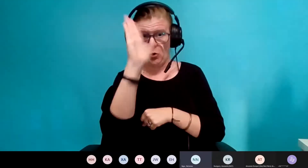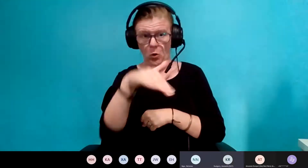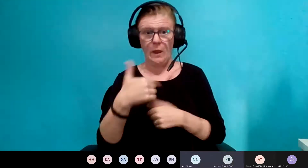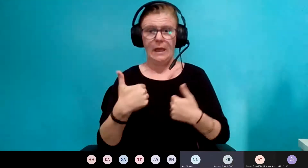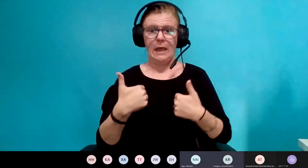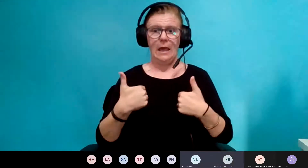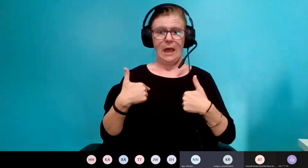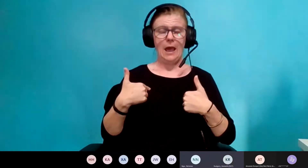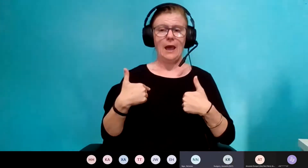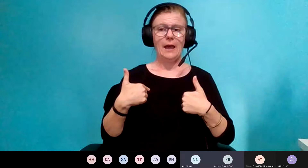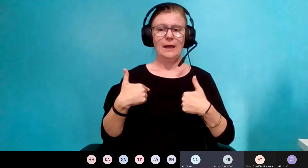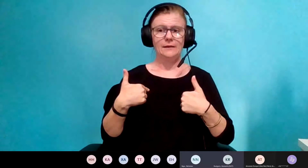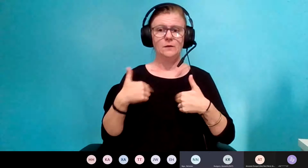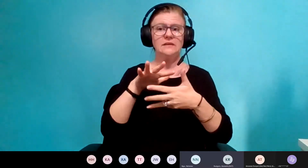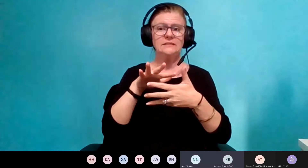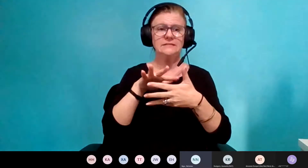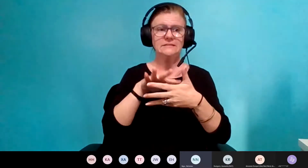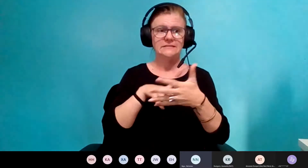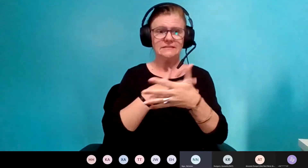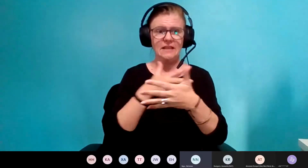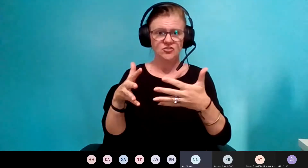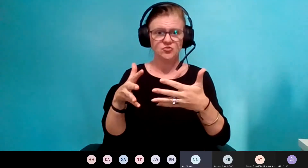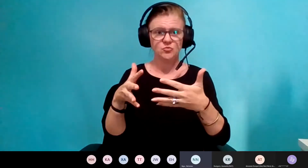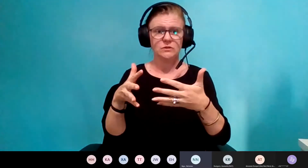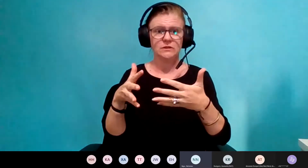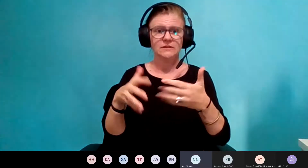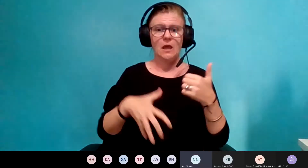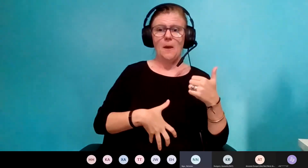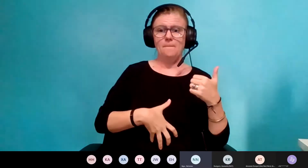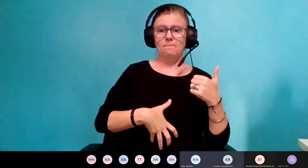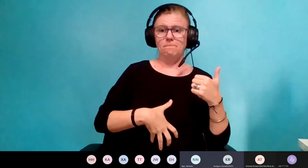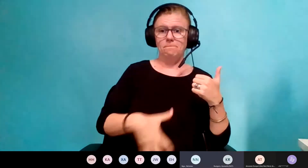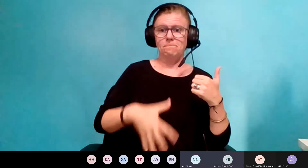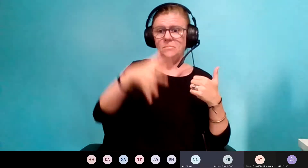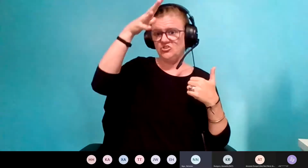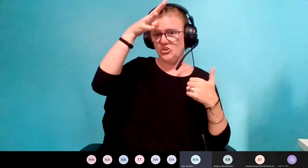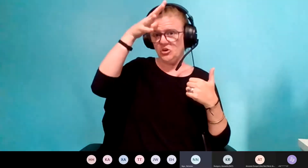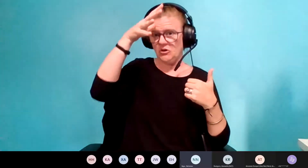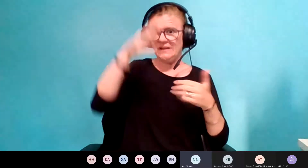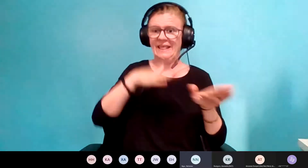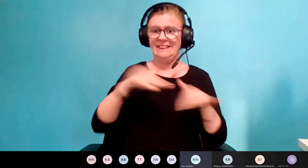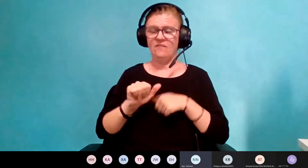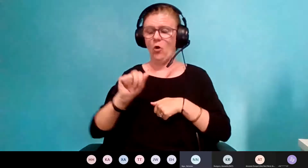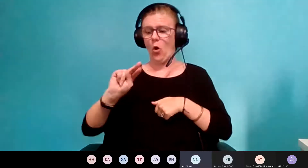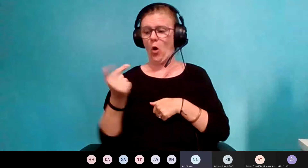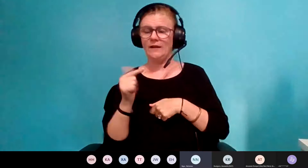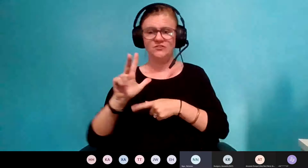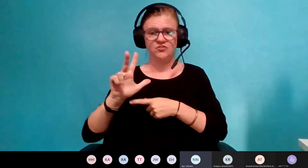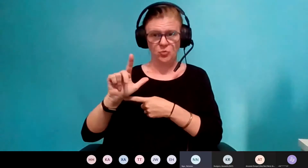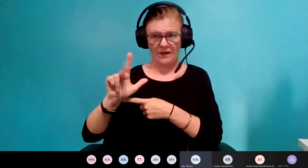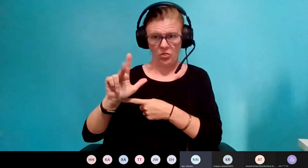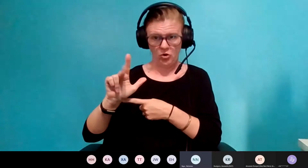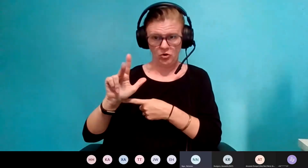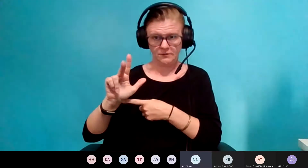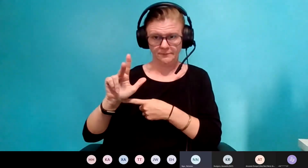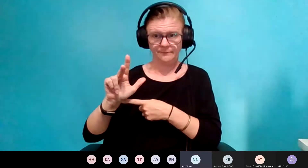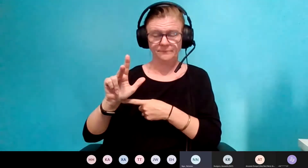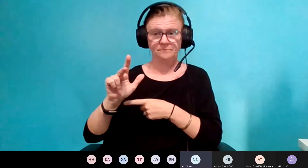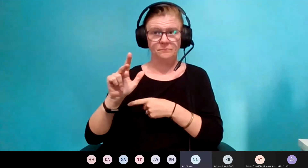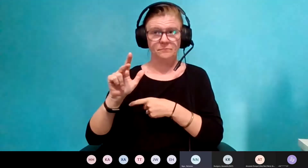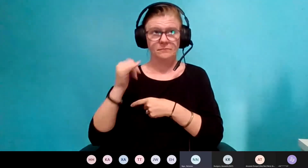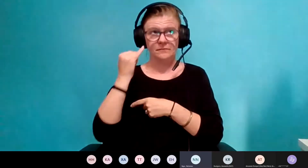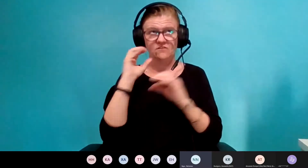am scheduled to go on paternity leave starting August 23rd, barring if anything